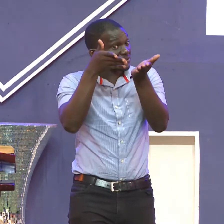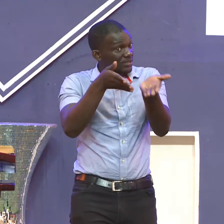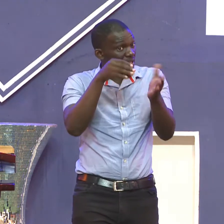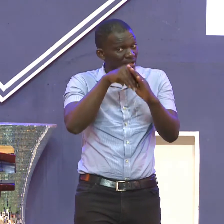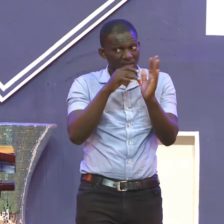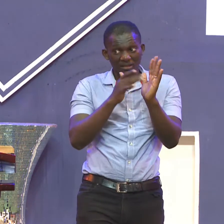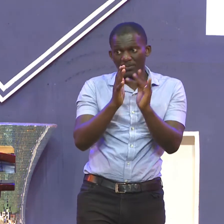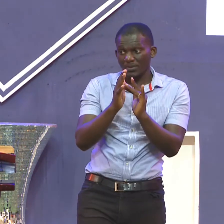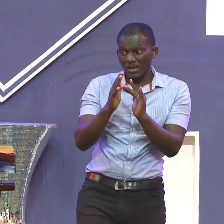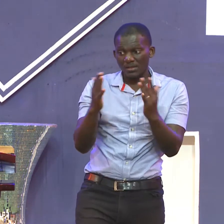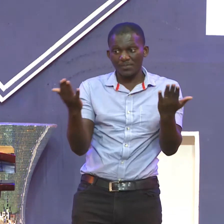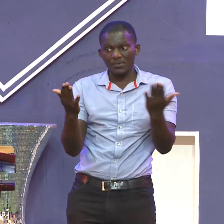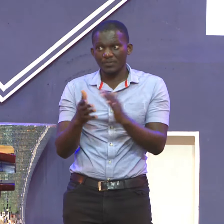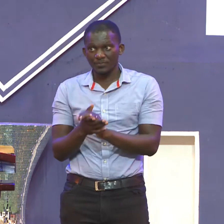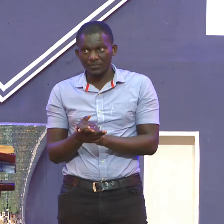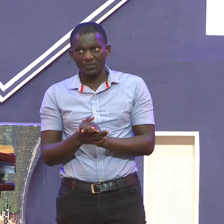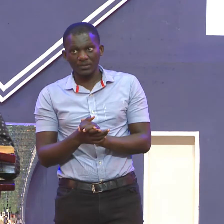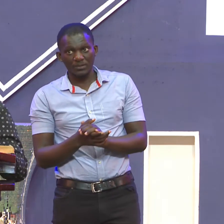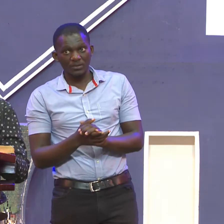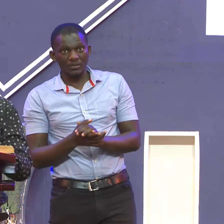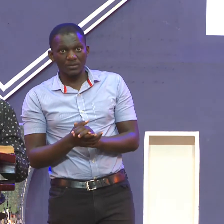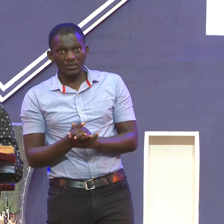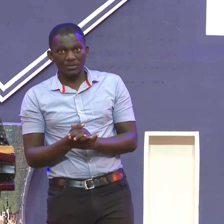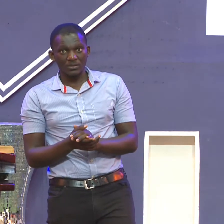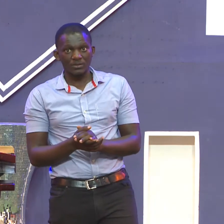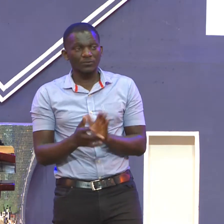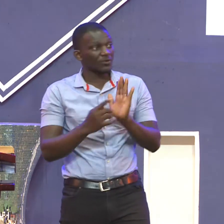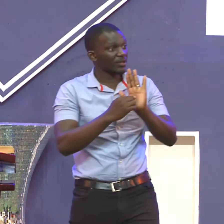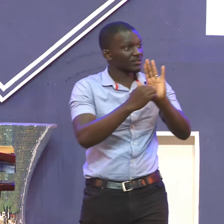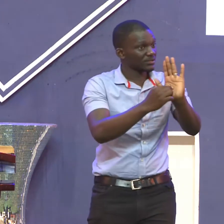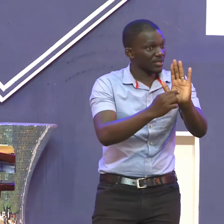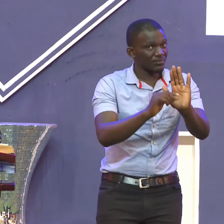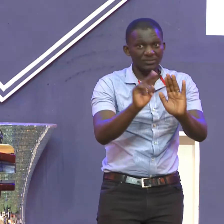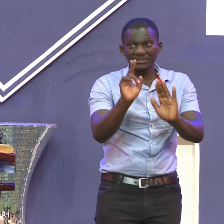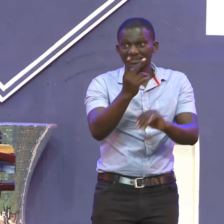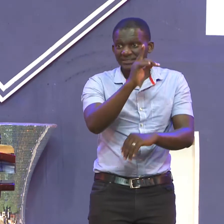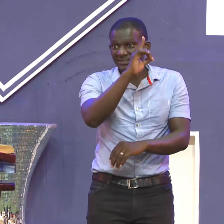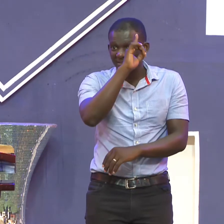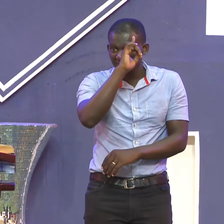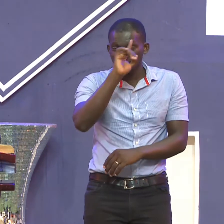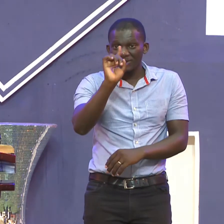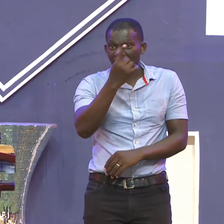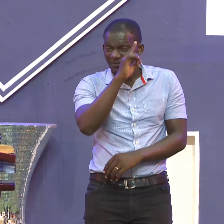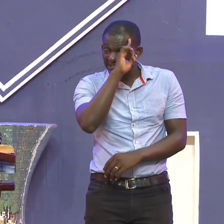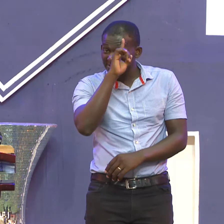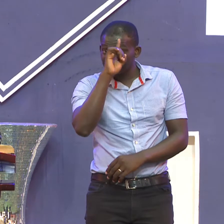And what I'm talking about is biblical. Gamba nga abaseka bake kisoka. Say for example, 1 Kings